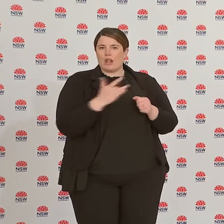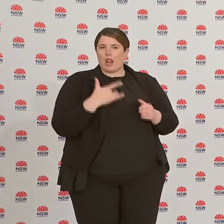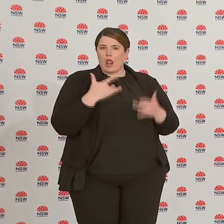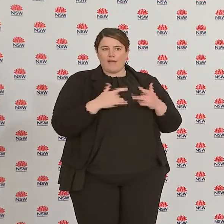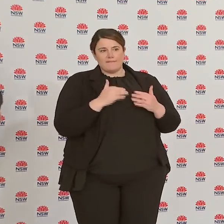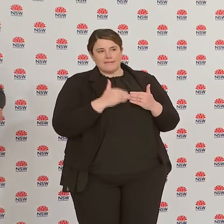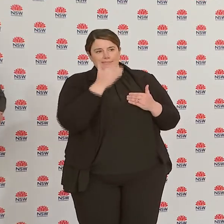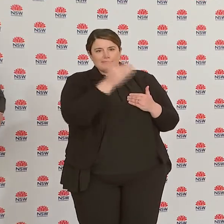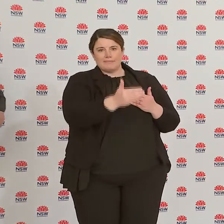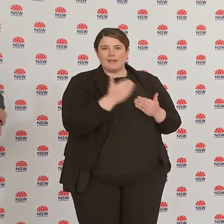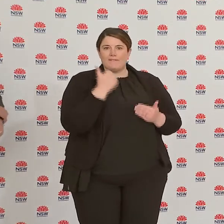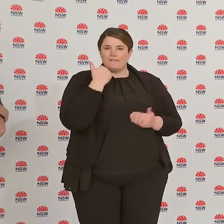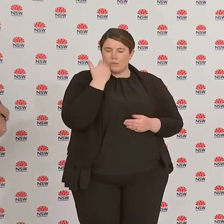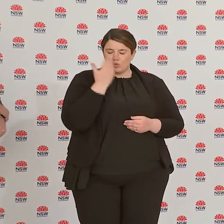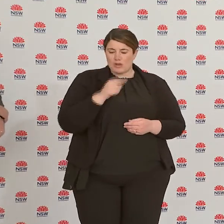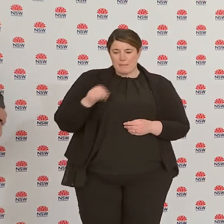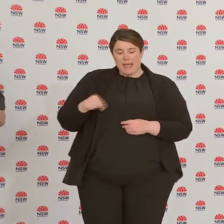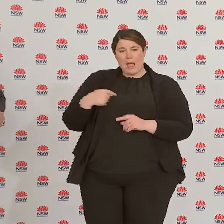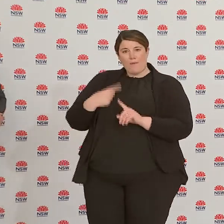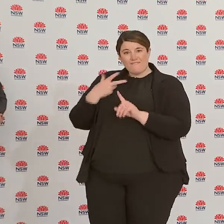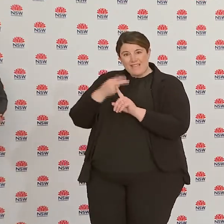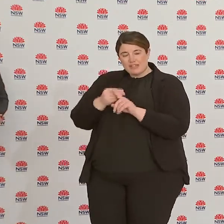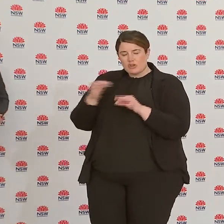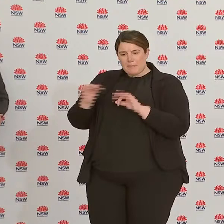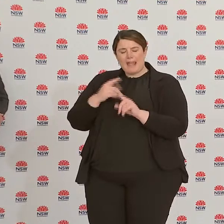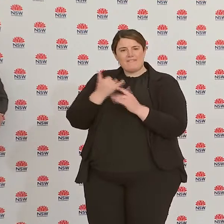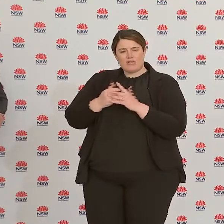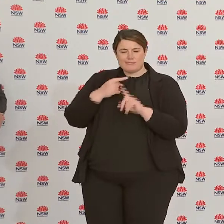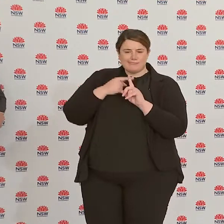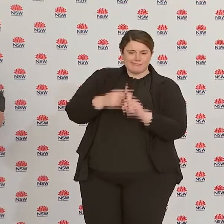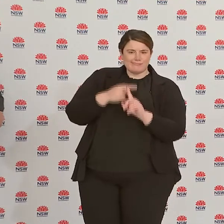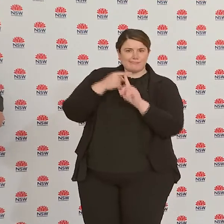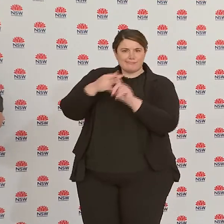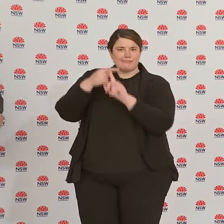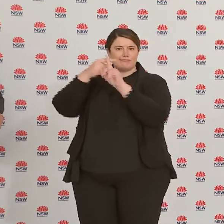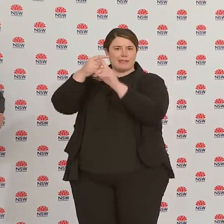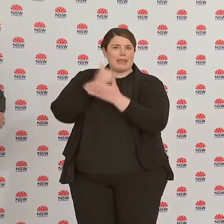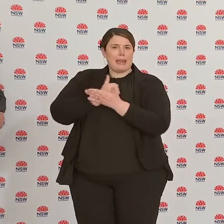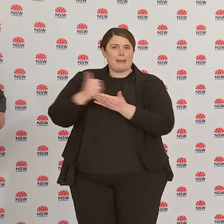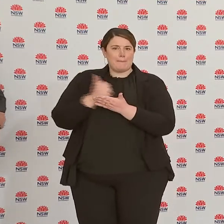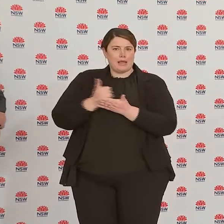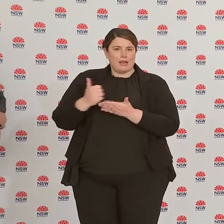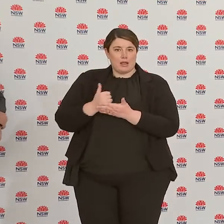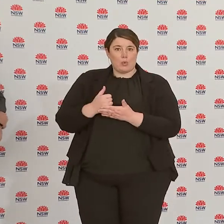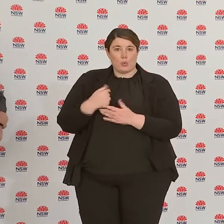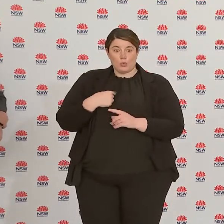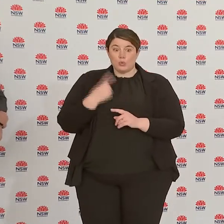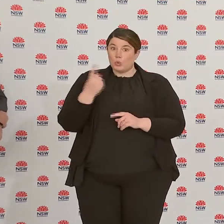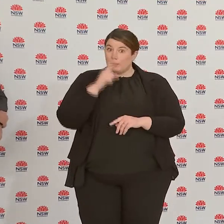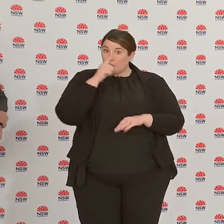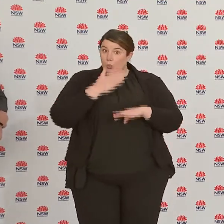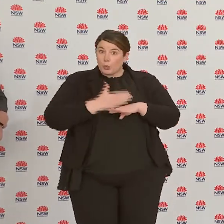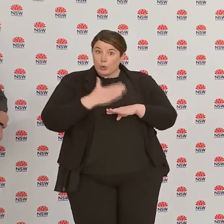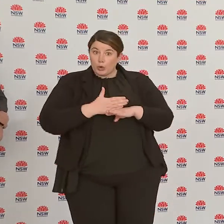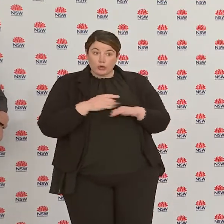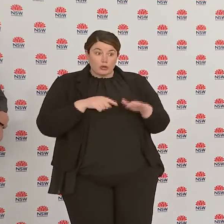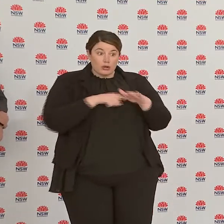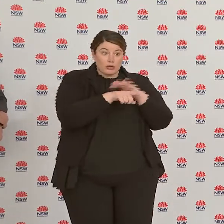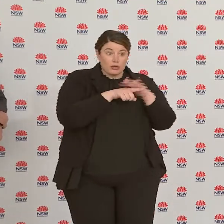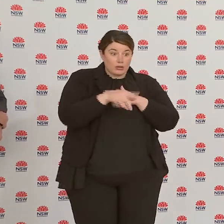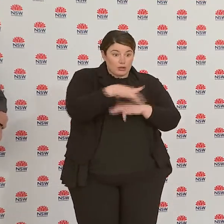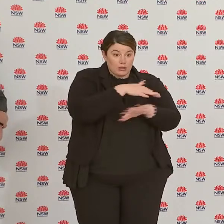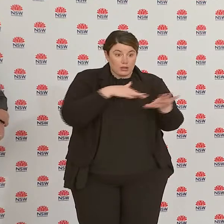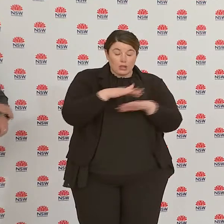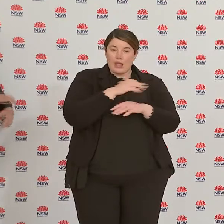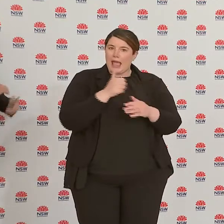strategy is very much a targeted vaccination strategy. So what we want to do is target the workers and those